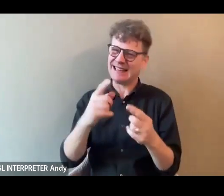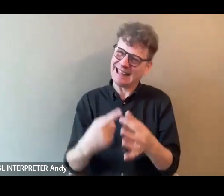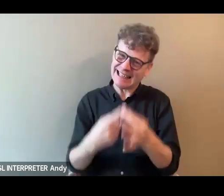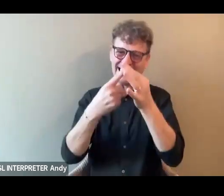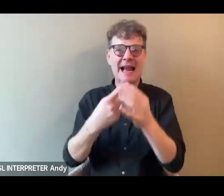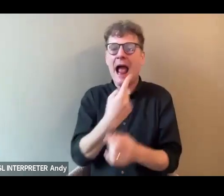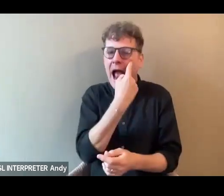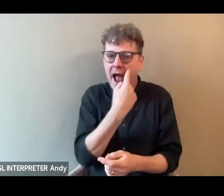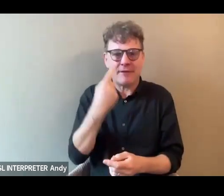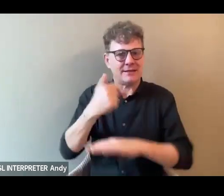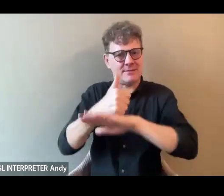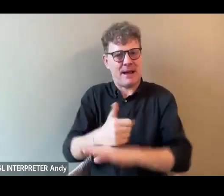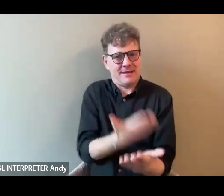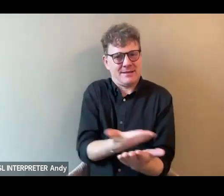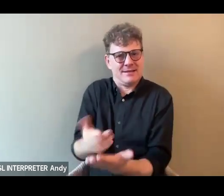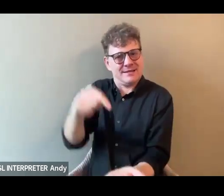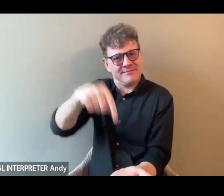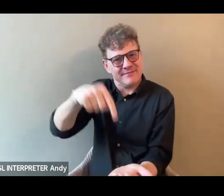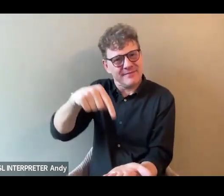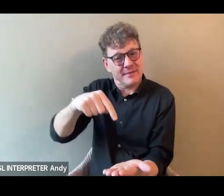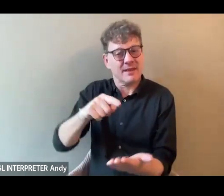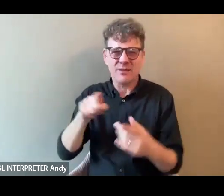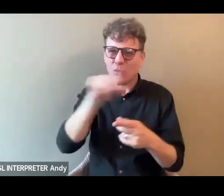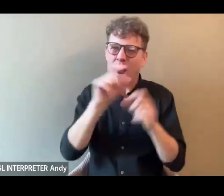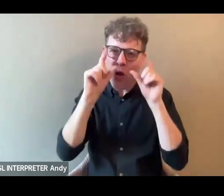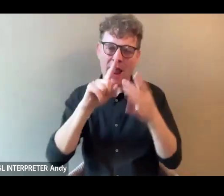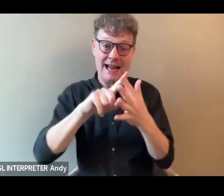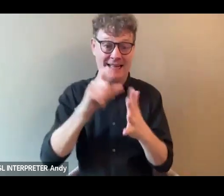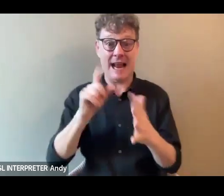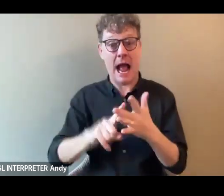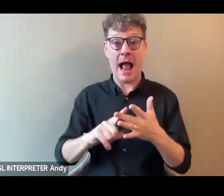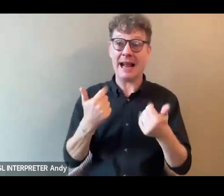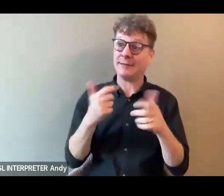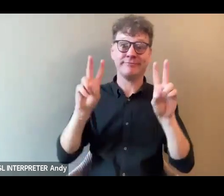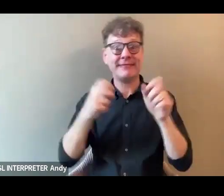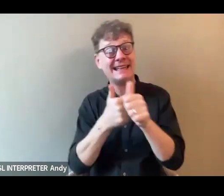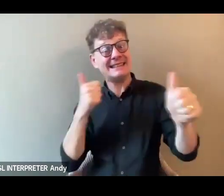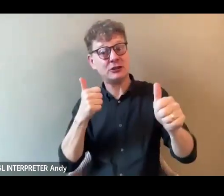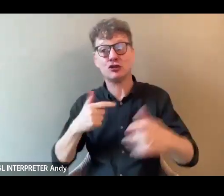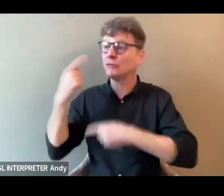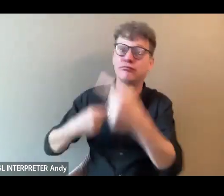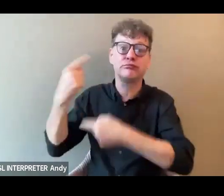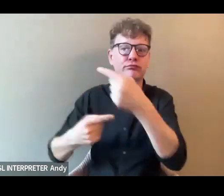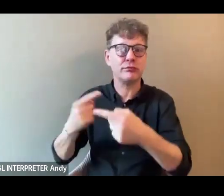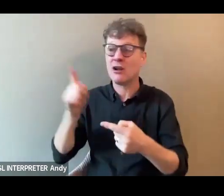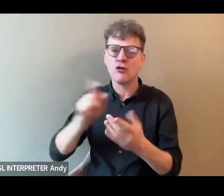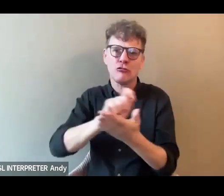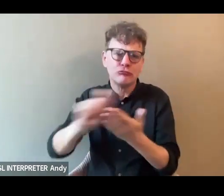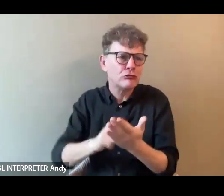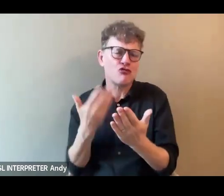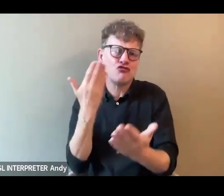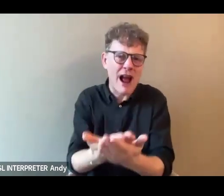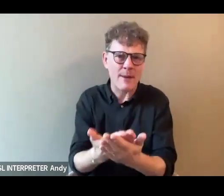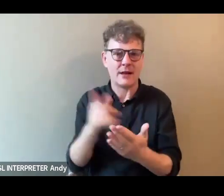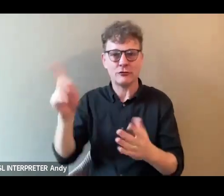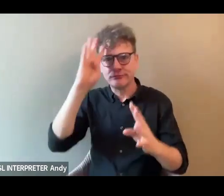base. Because as you're probably all aware, there's a growing kind of EDI industry, and often the recommendations that people give are not necessarily